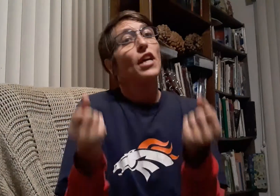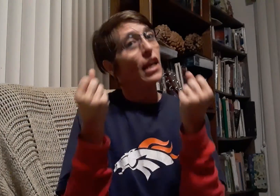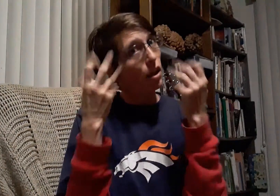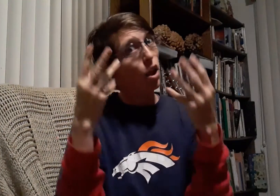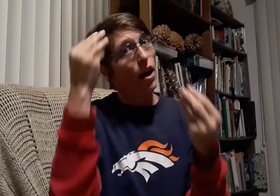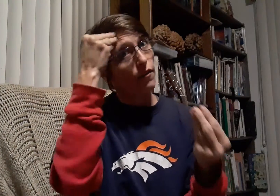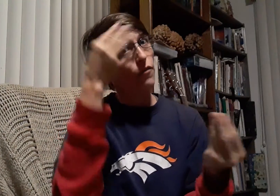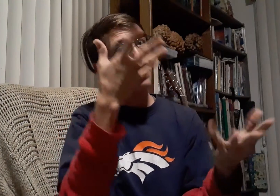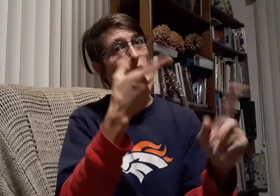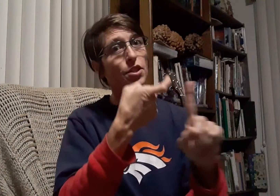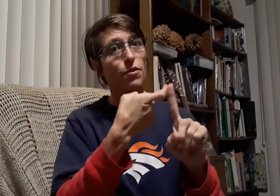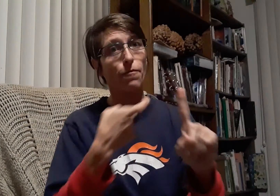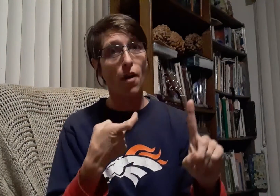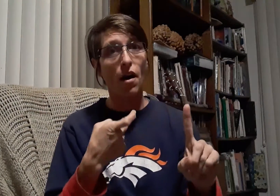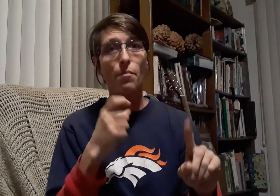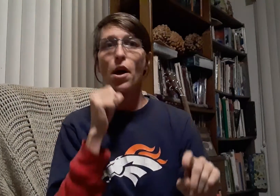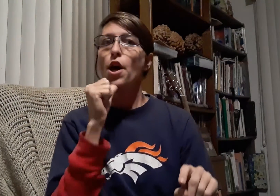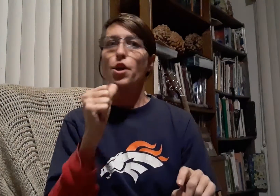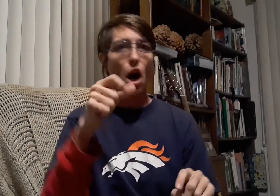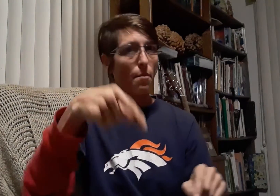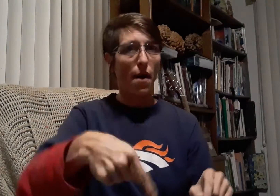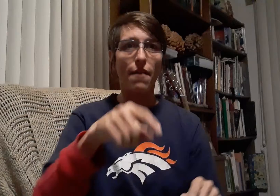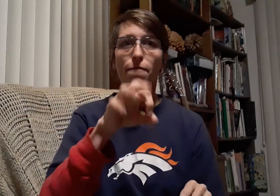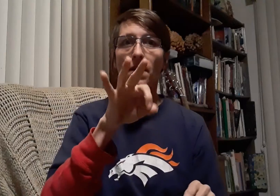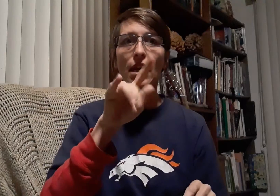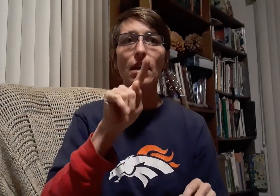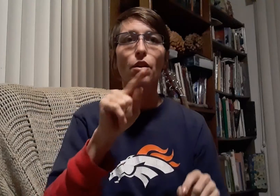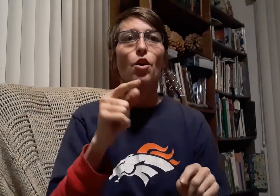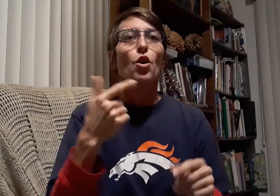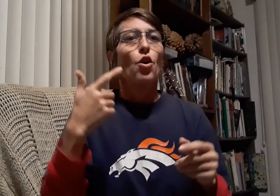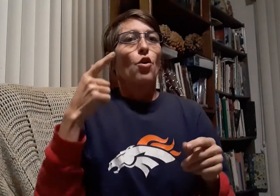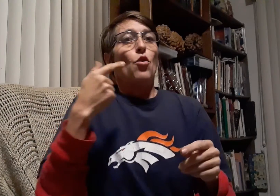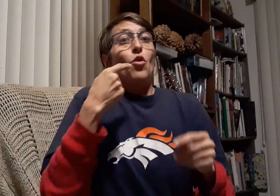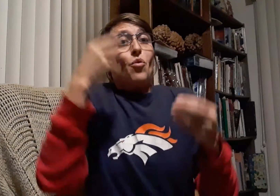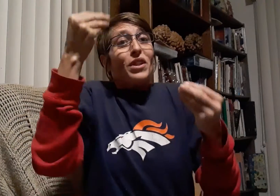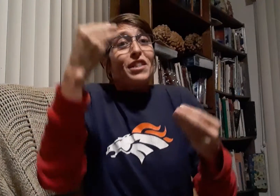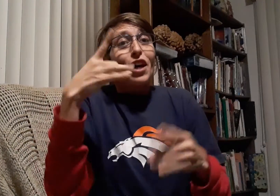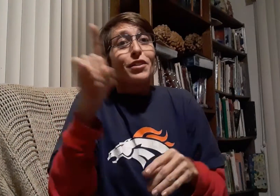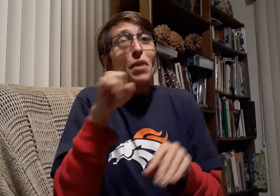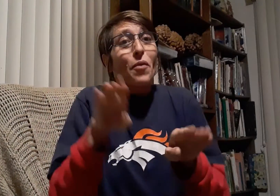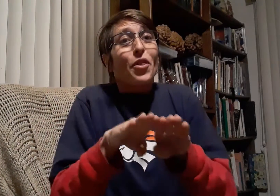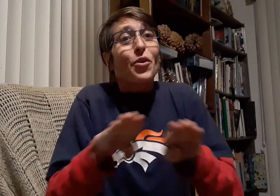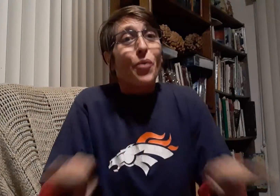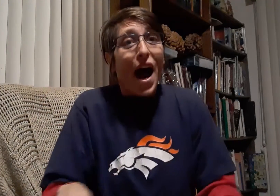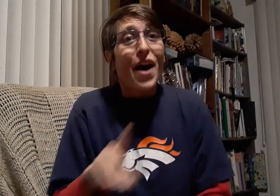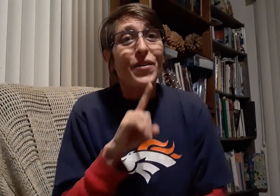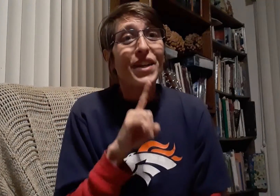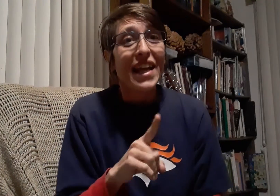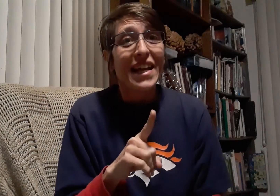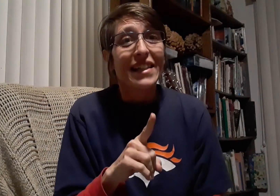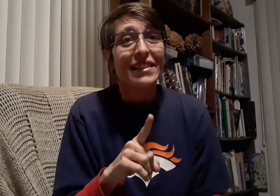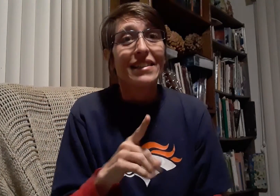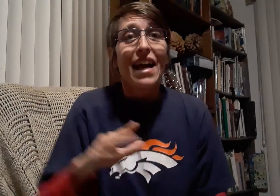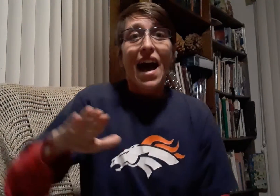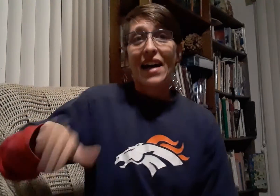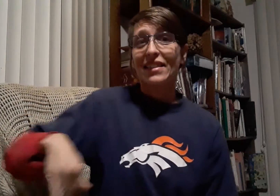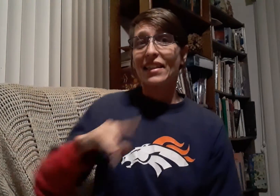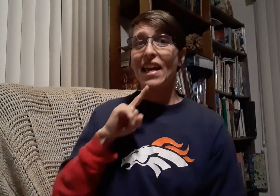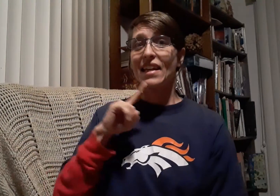get a lot of information from. Not my feet, which tells me where the ground is. As a late